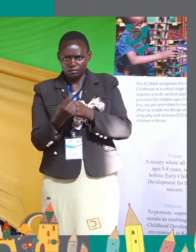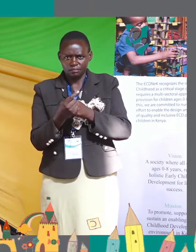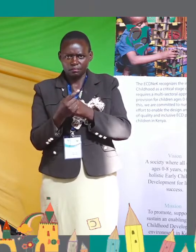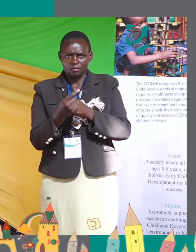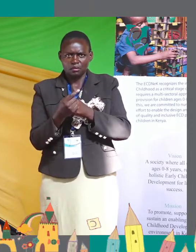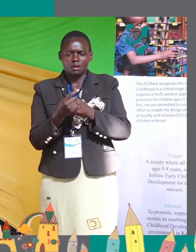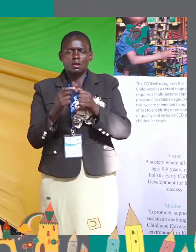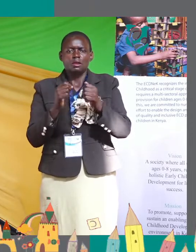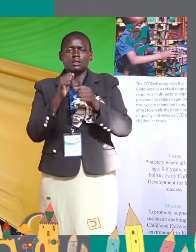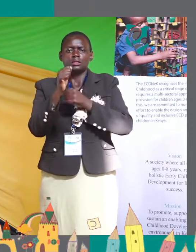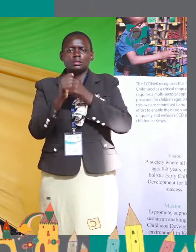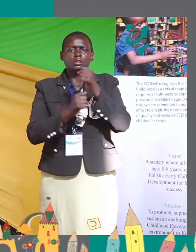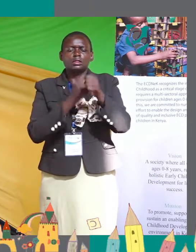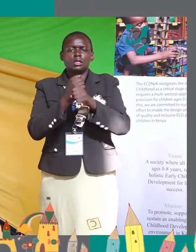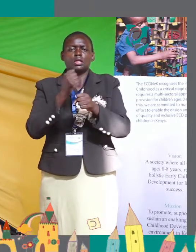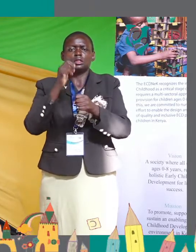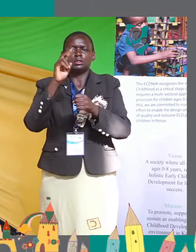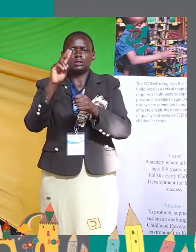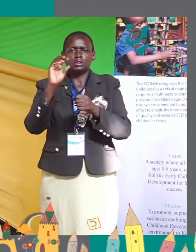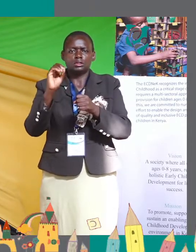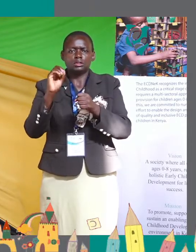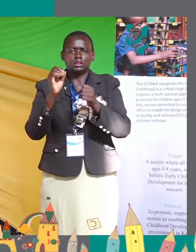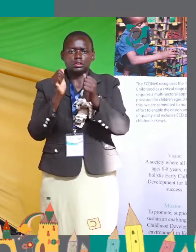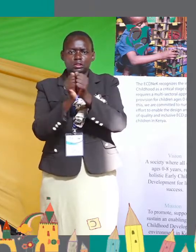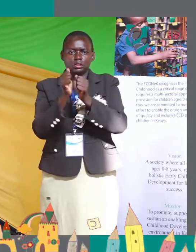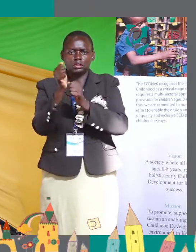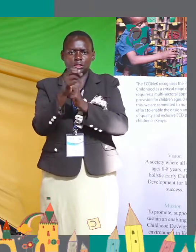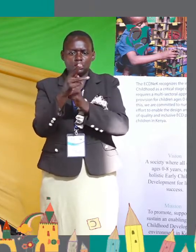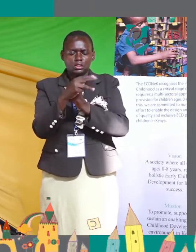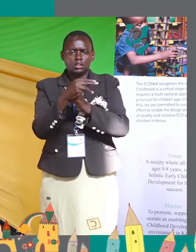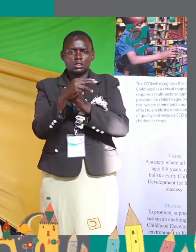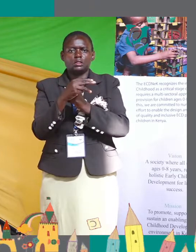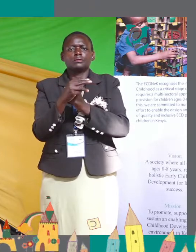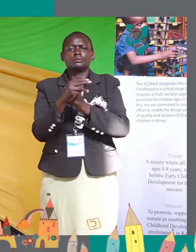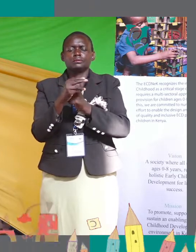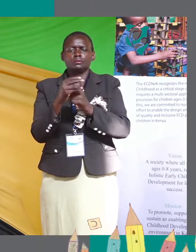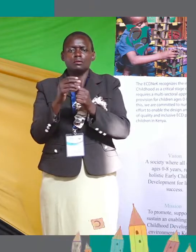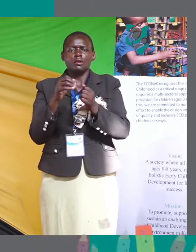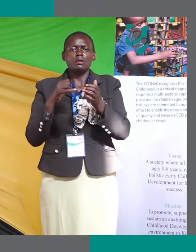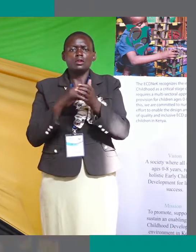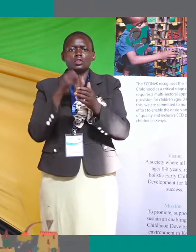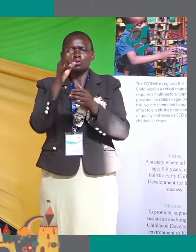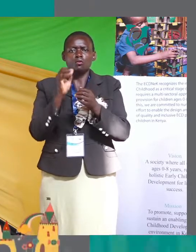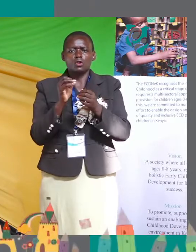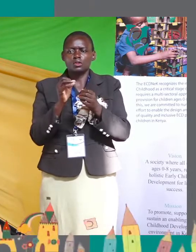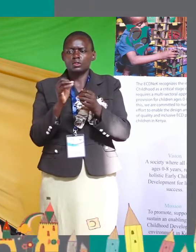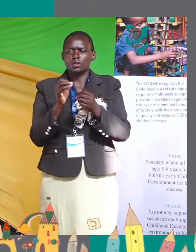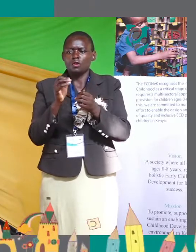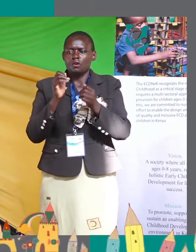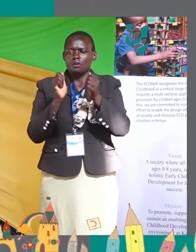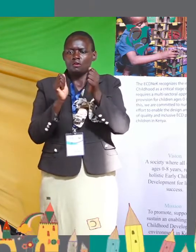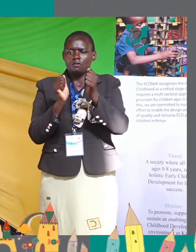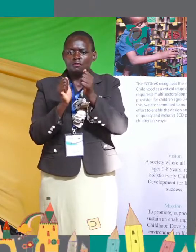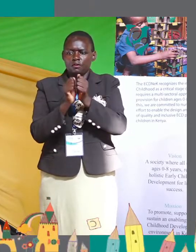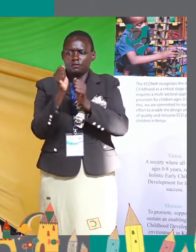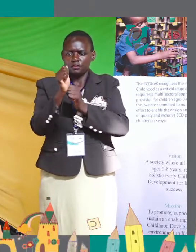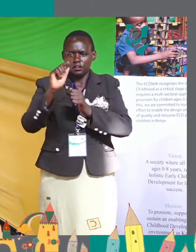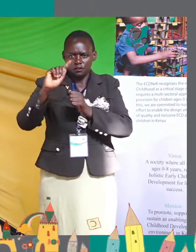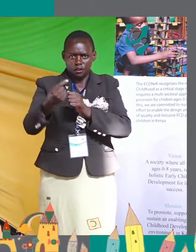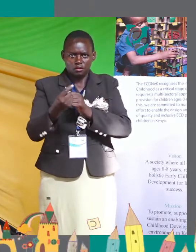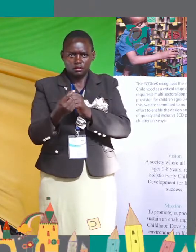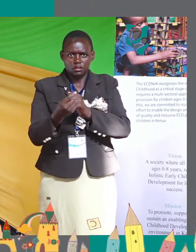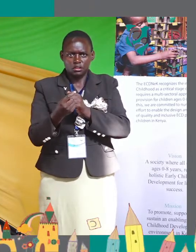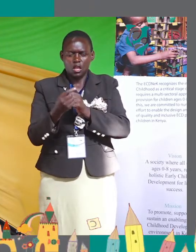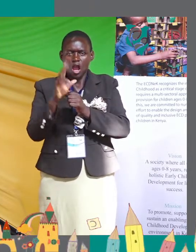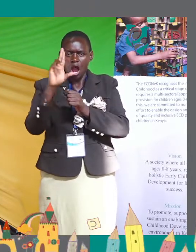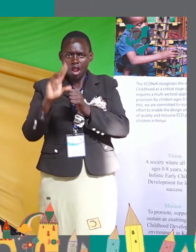year 2019-2020, which is the peak, was the peak of COVID, it was 15,000, a drop